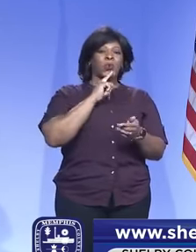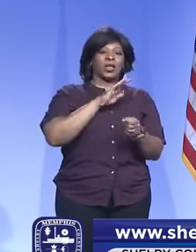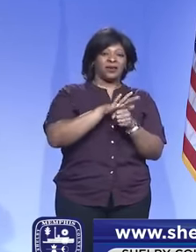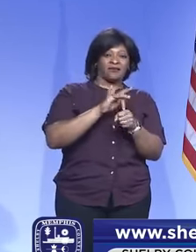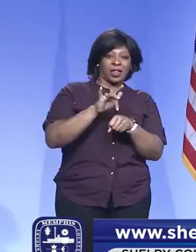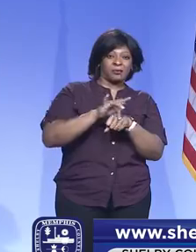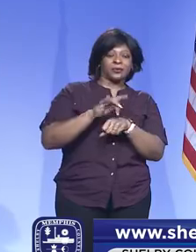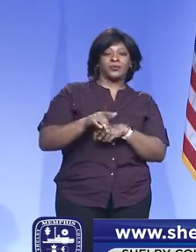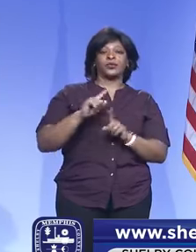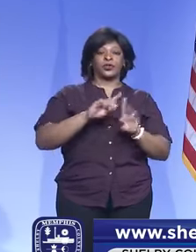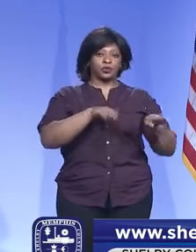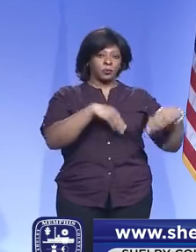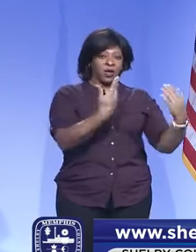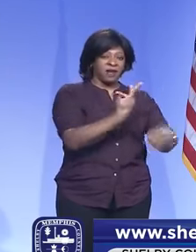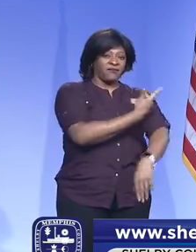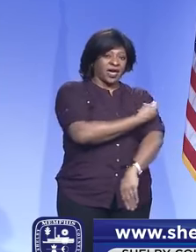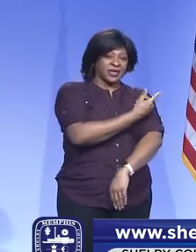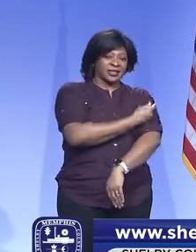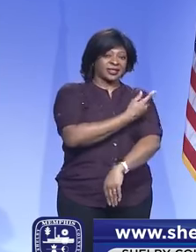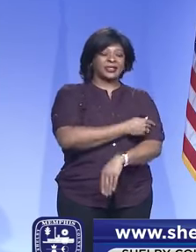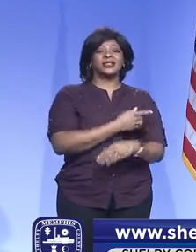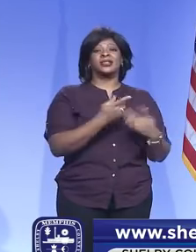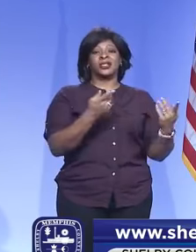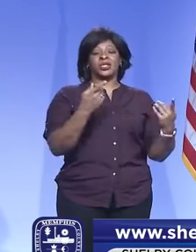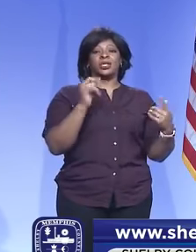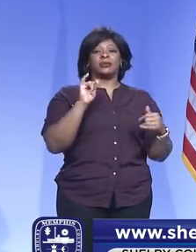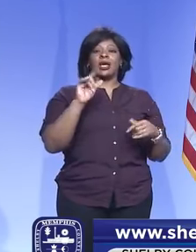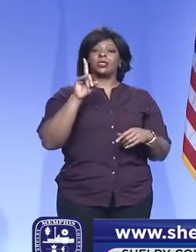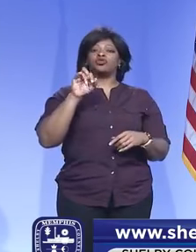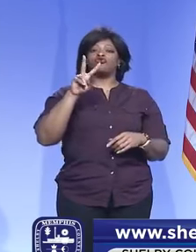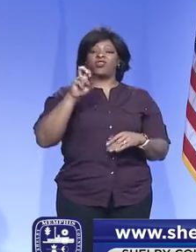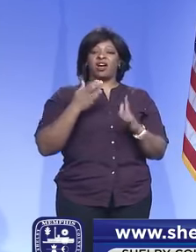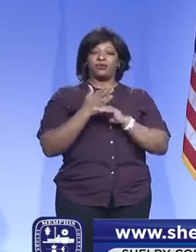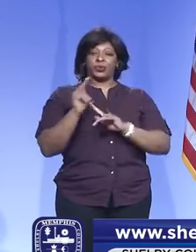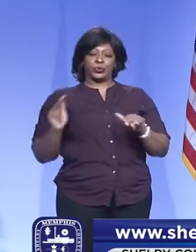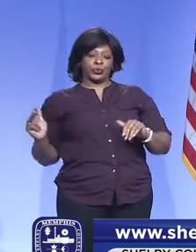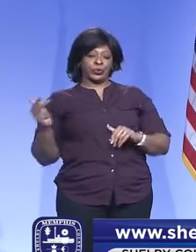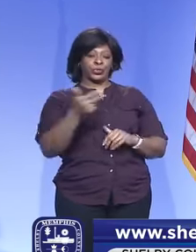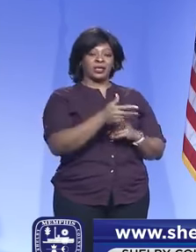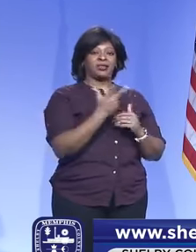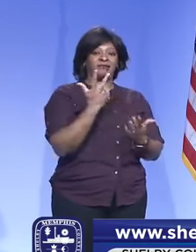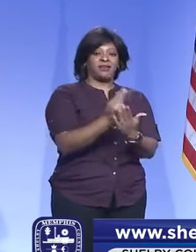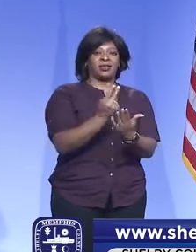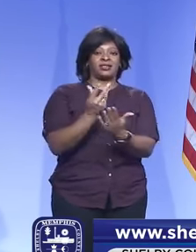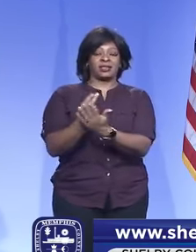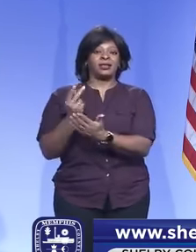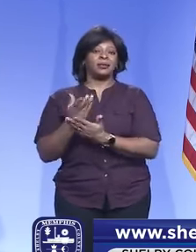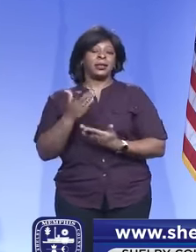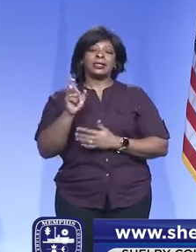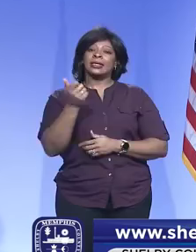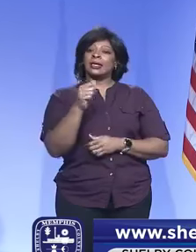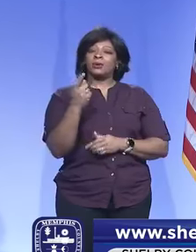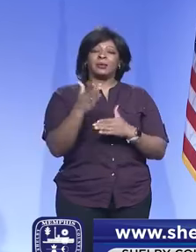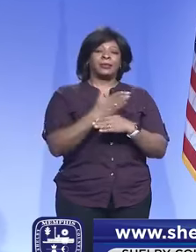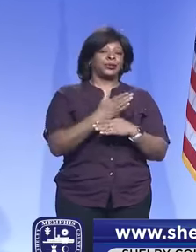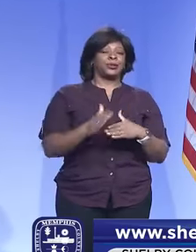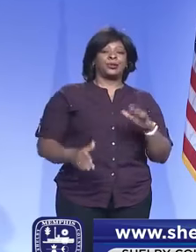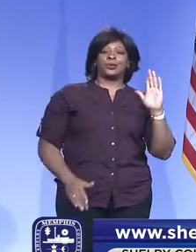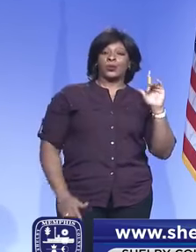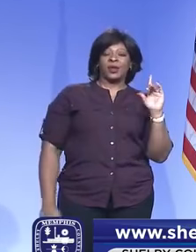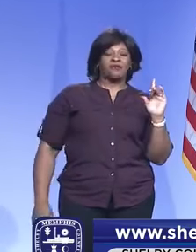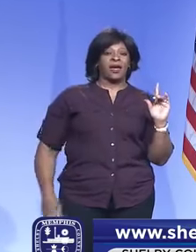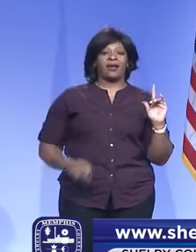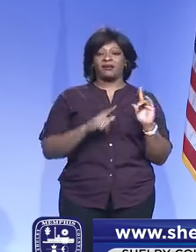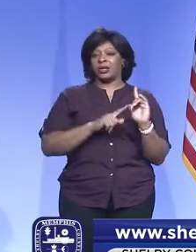for providing vaccine. Ideally, that'll be drive-through sites, and that we may need anywhere from